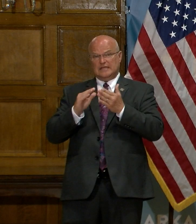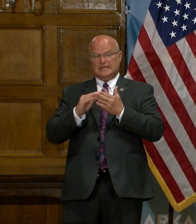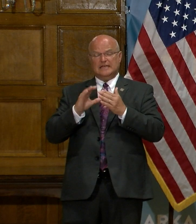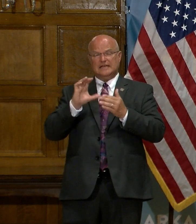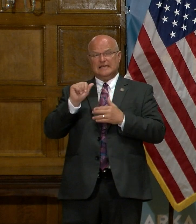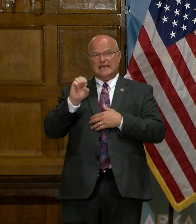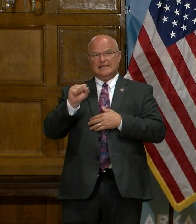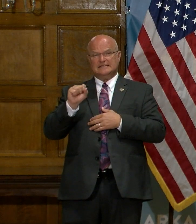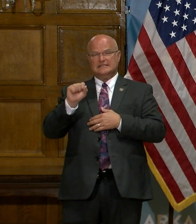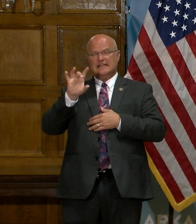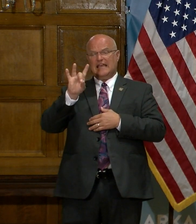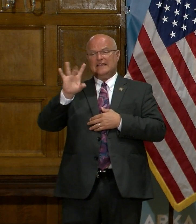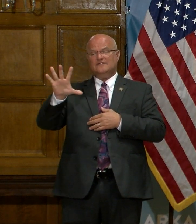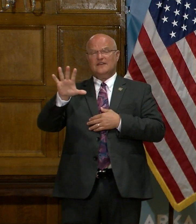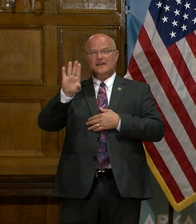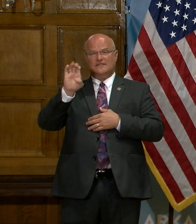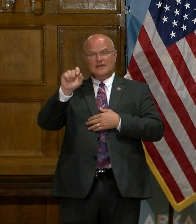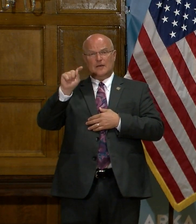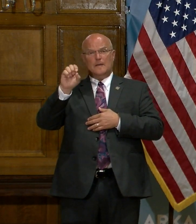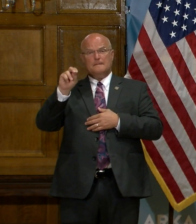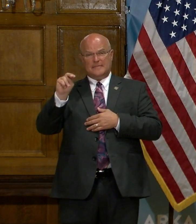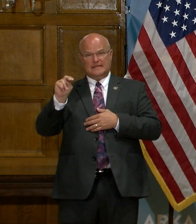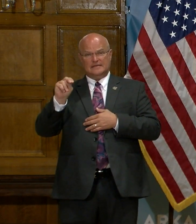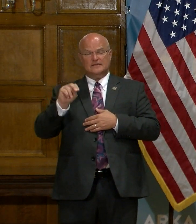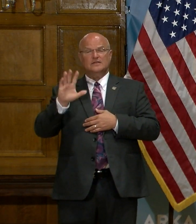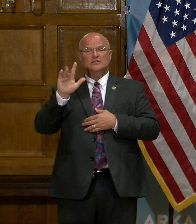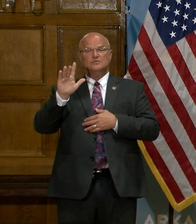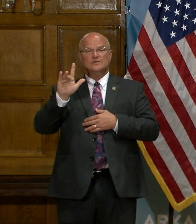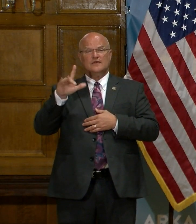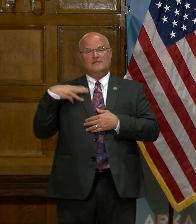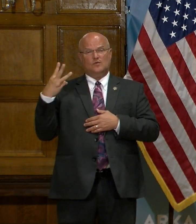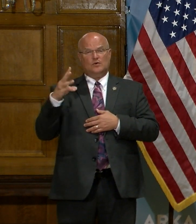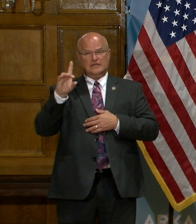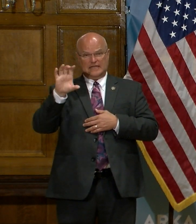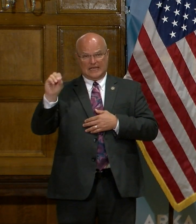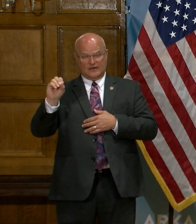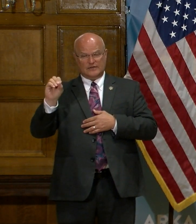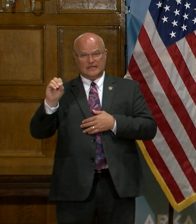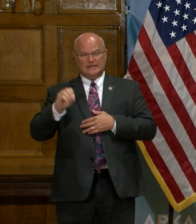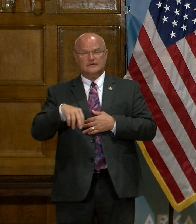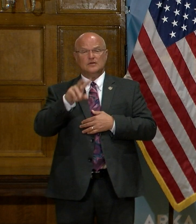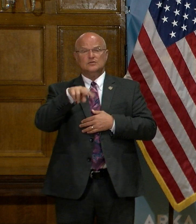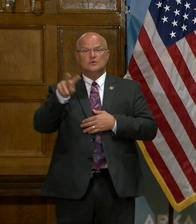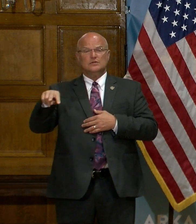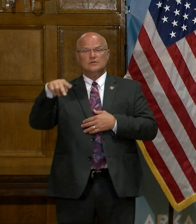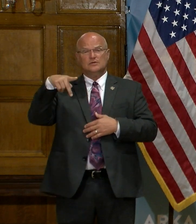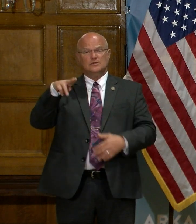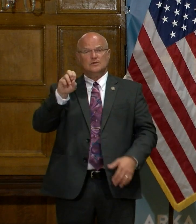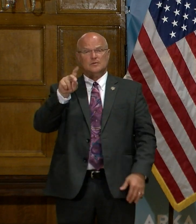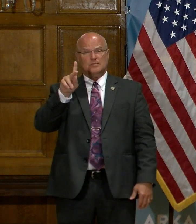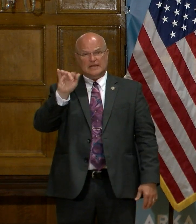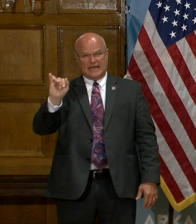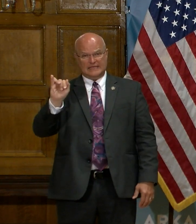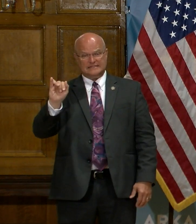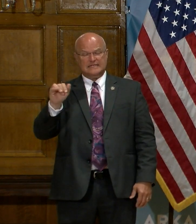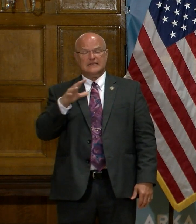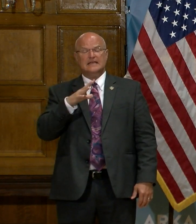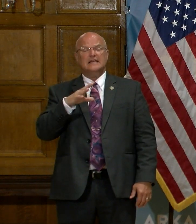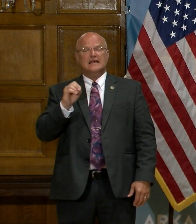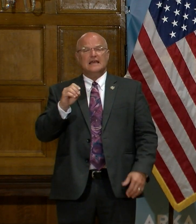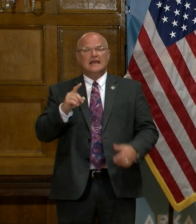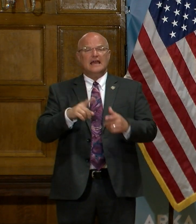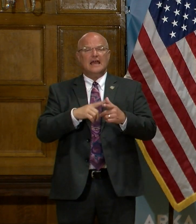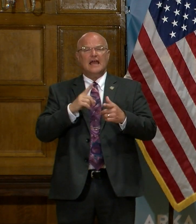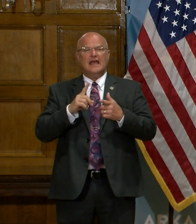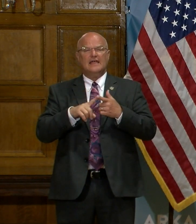County. We had 25 in Washington County, 22 in Pulaski, and